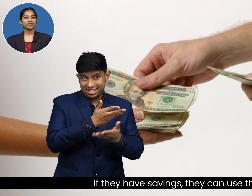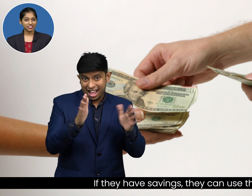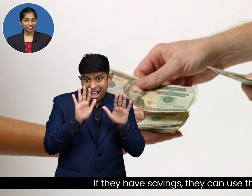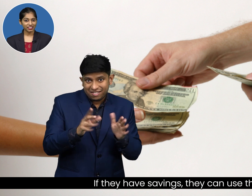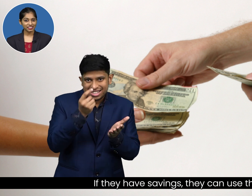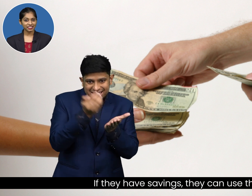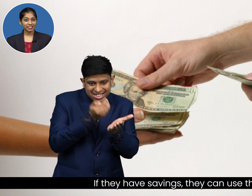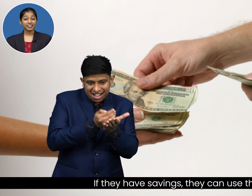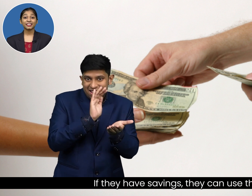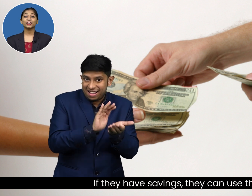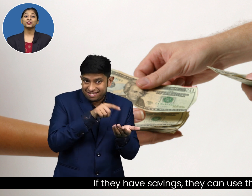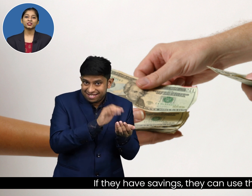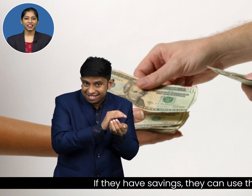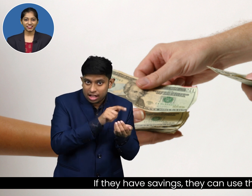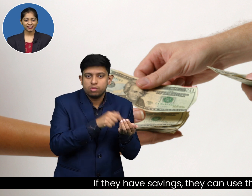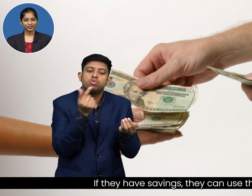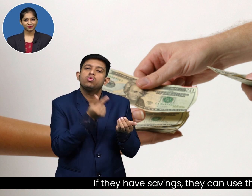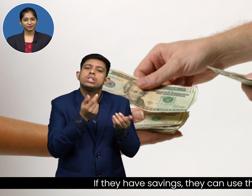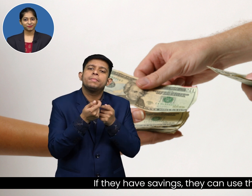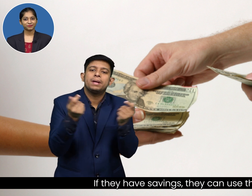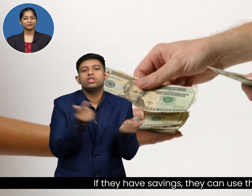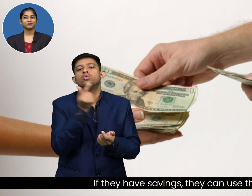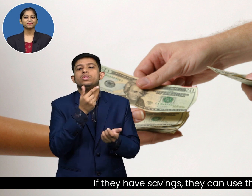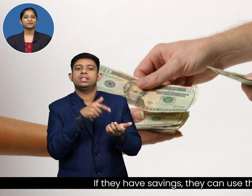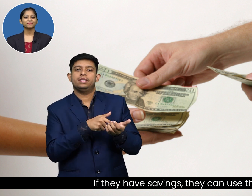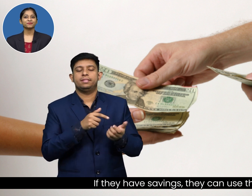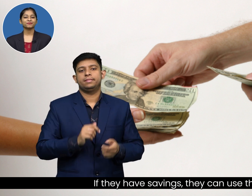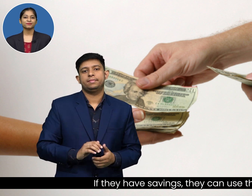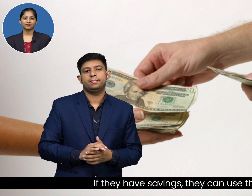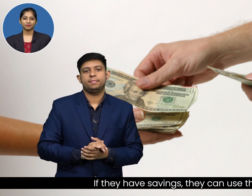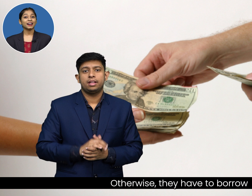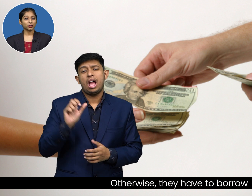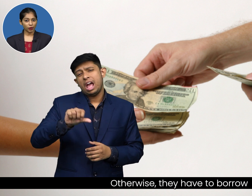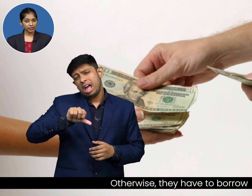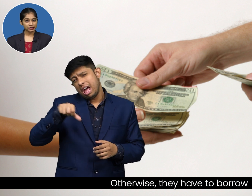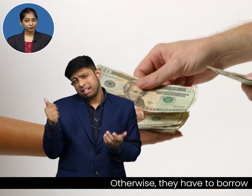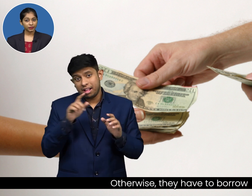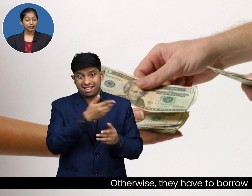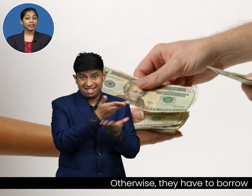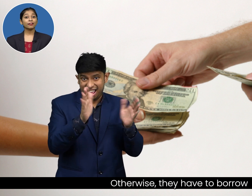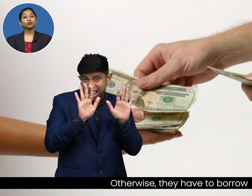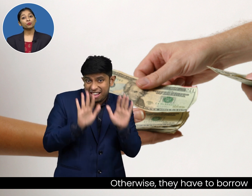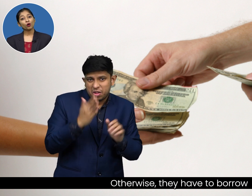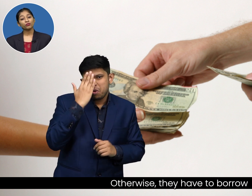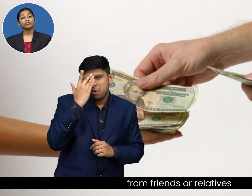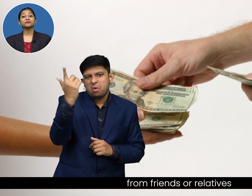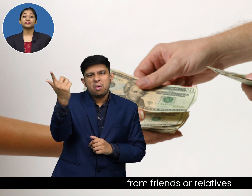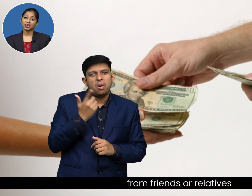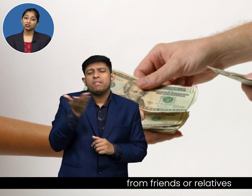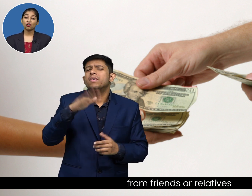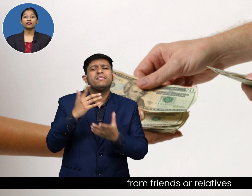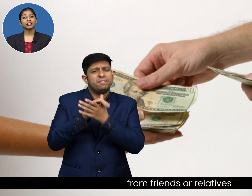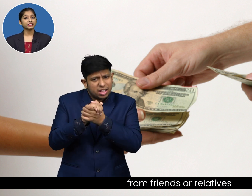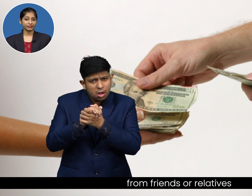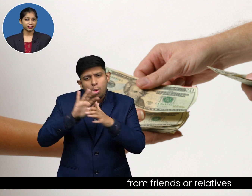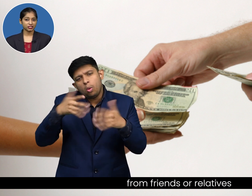If they have savings, they can use that. Otherwise, they have to borrow from